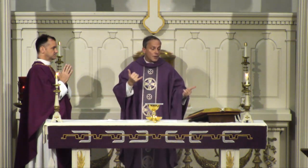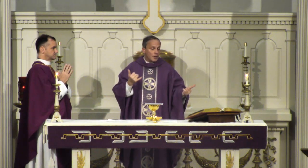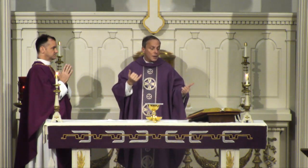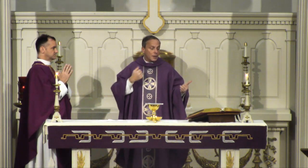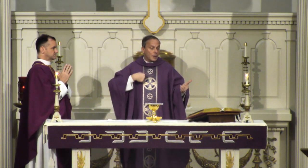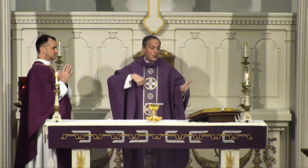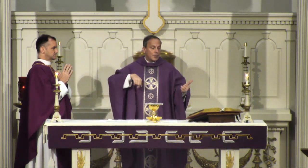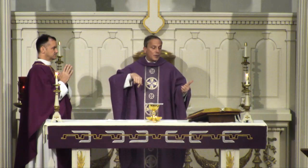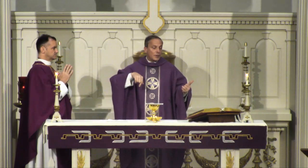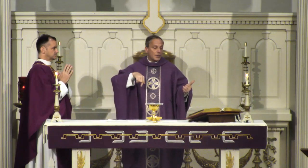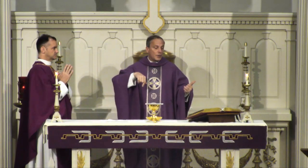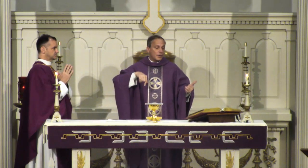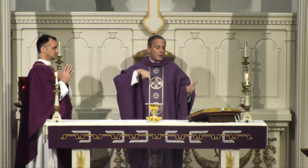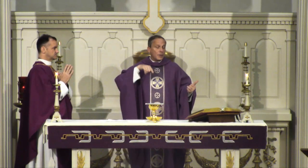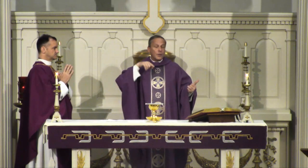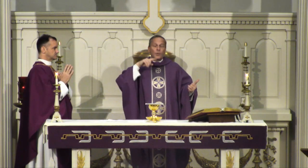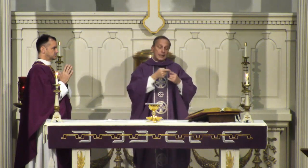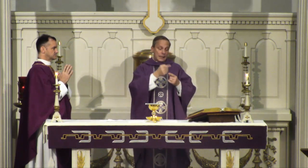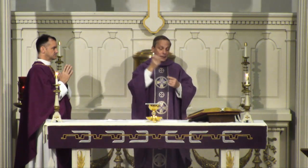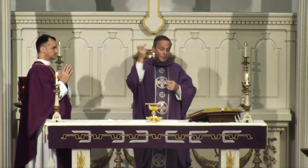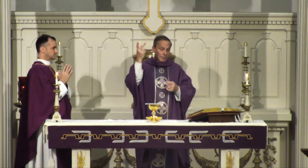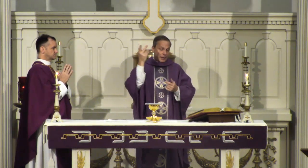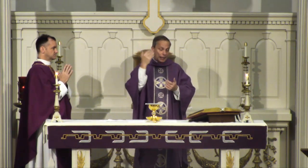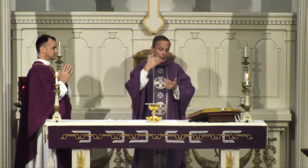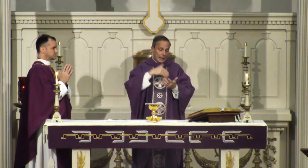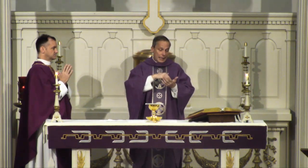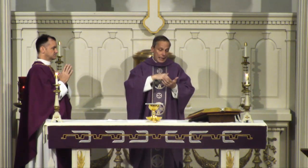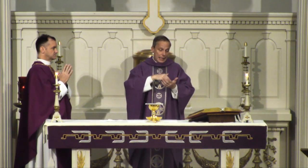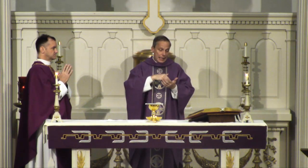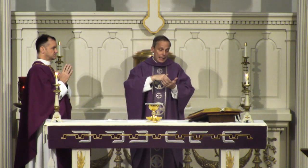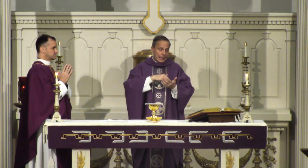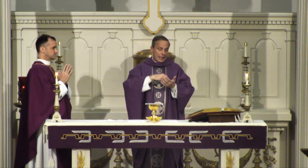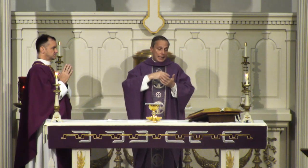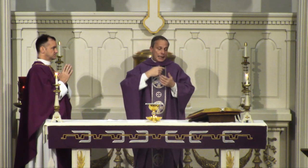so that he may find us watchful in prayer